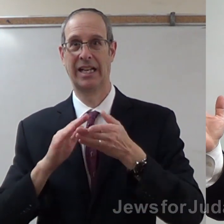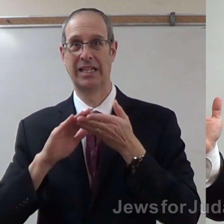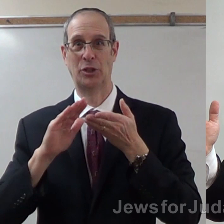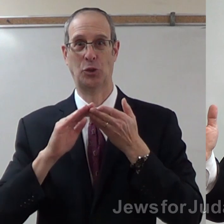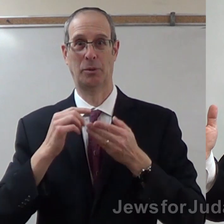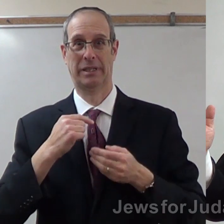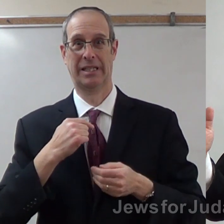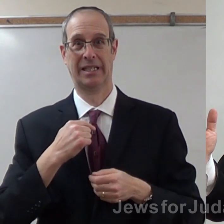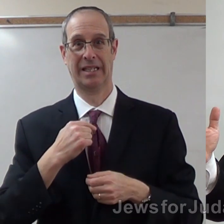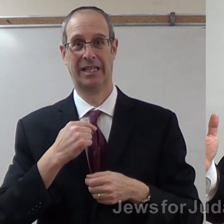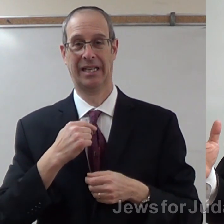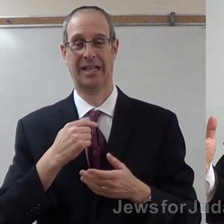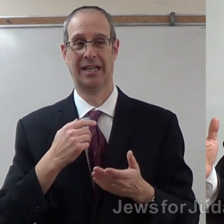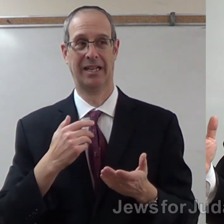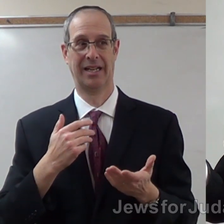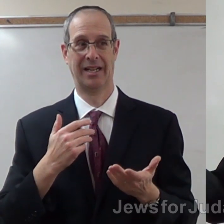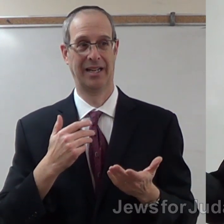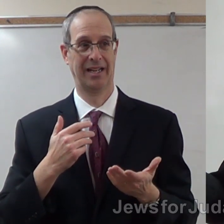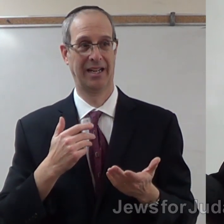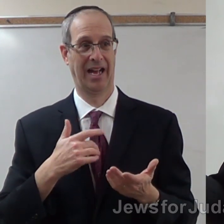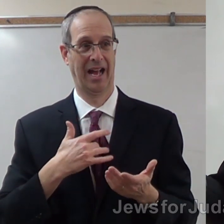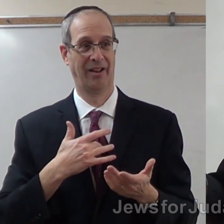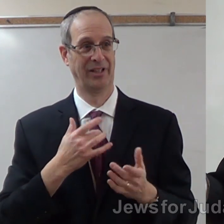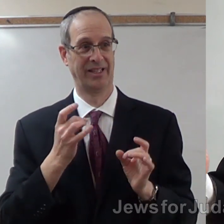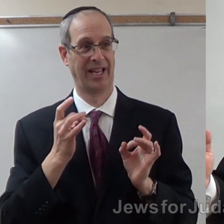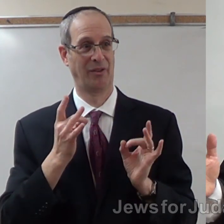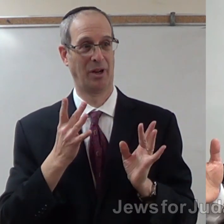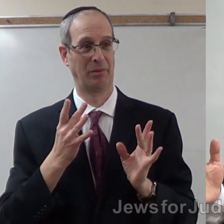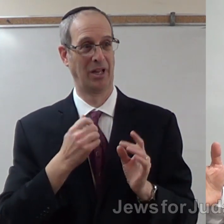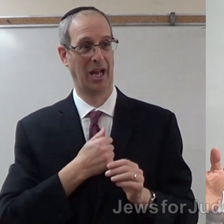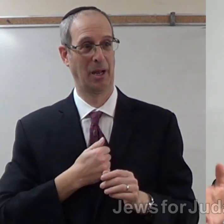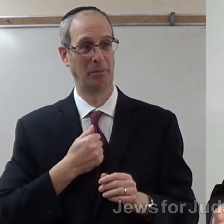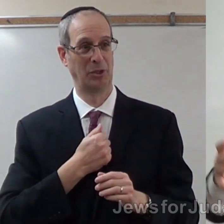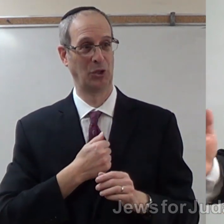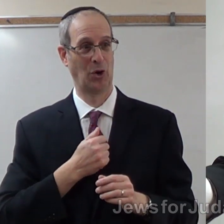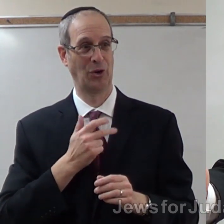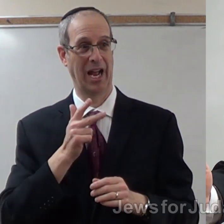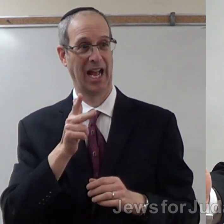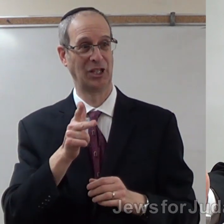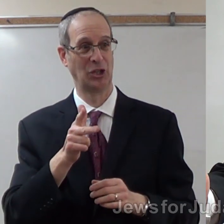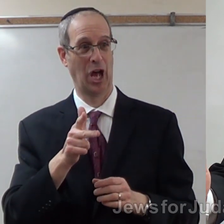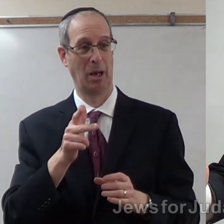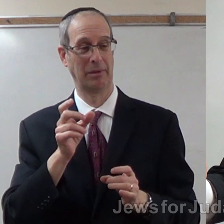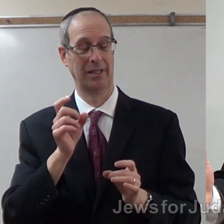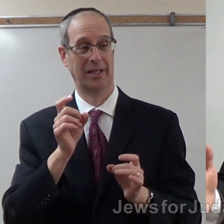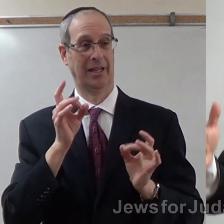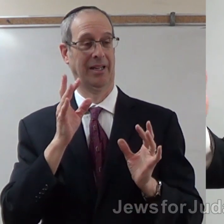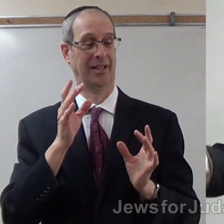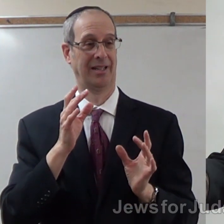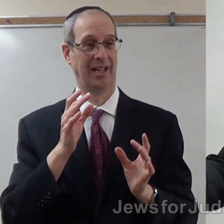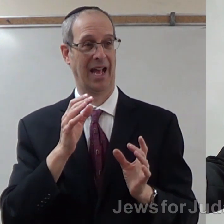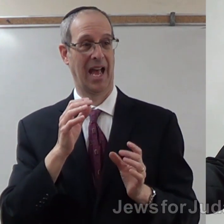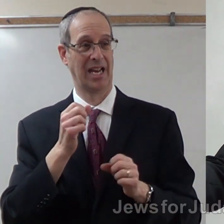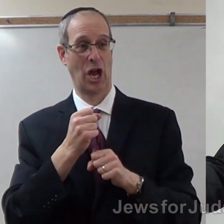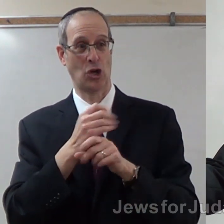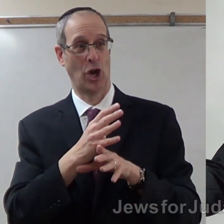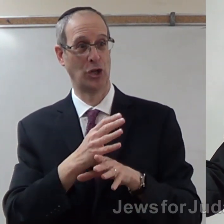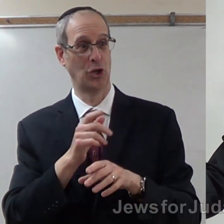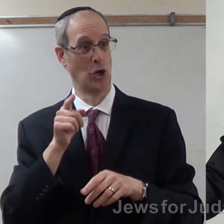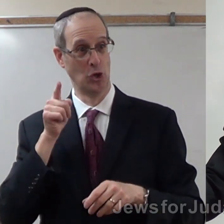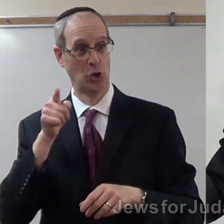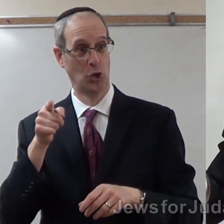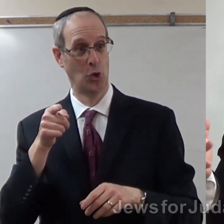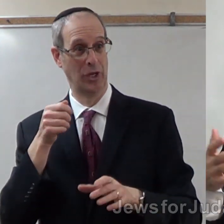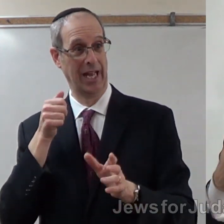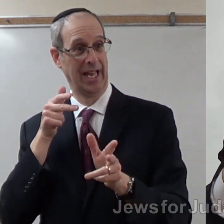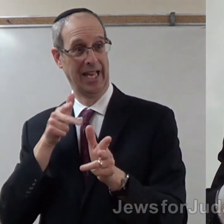excuse me, I feel terrible. I'm sorry I stopped so suddenly and I caused you to hit my car.